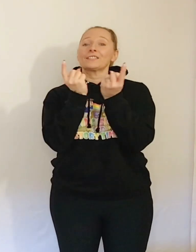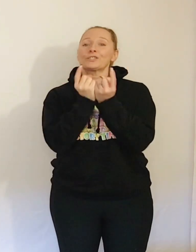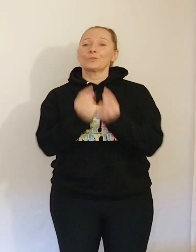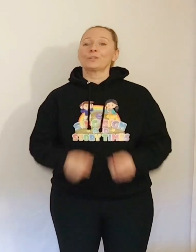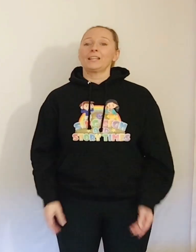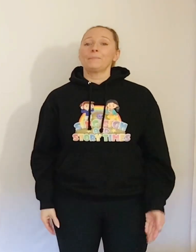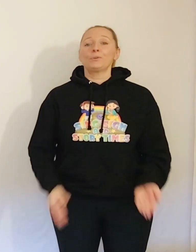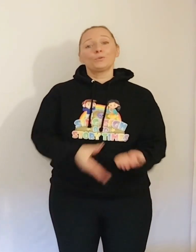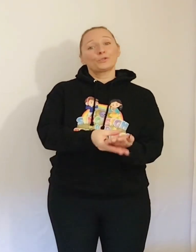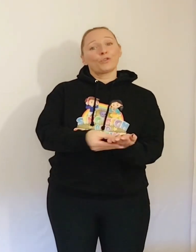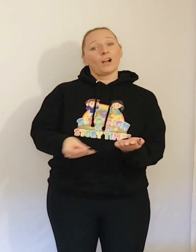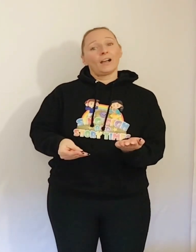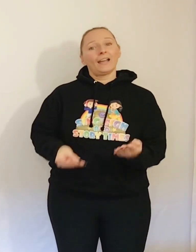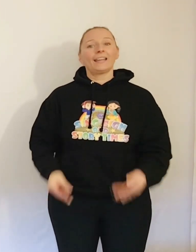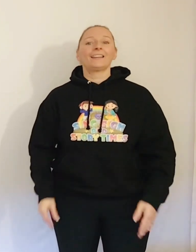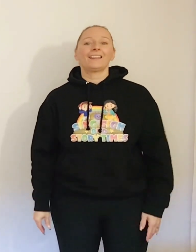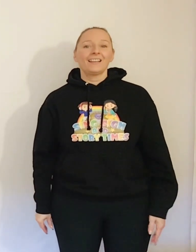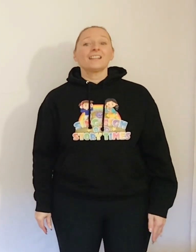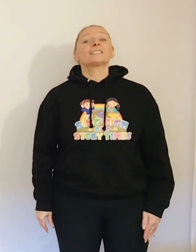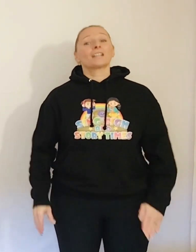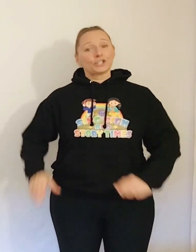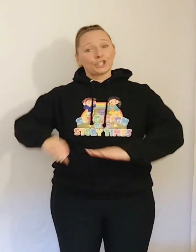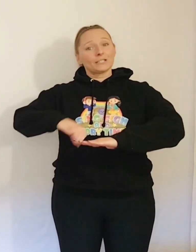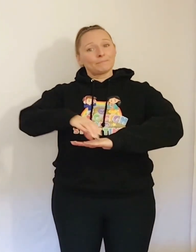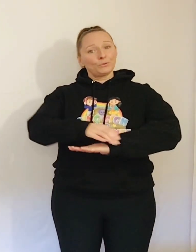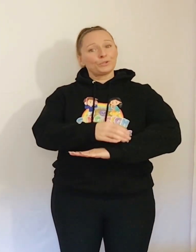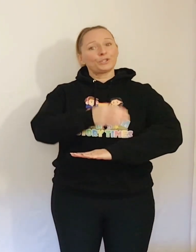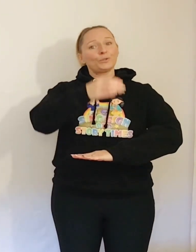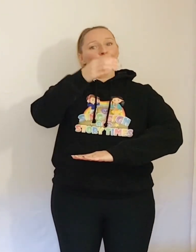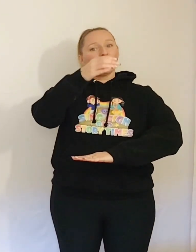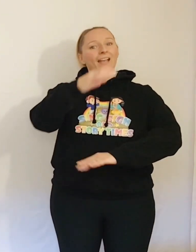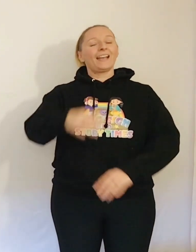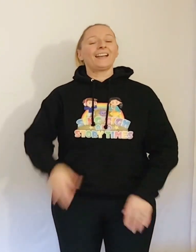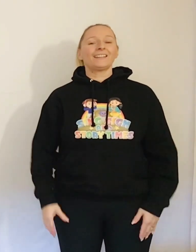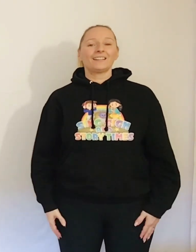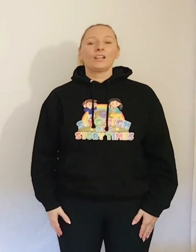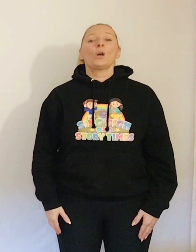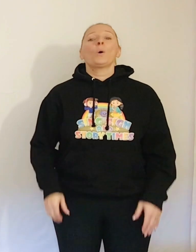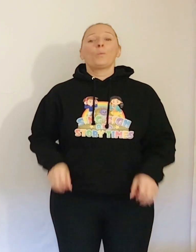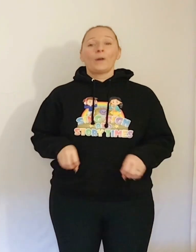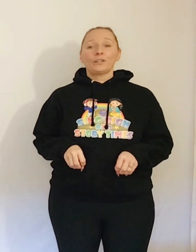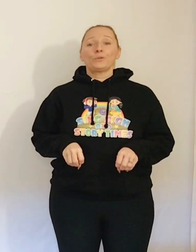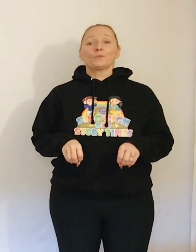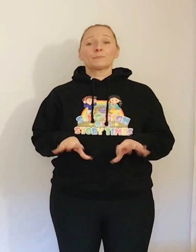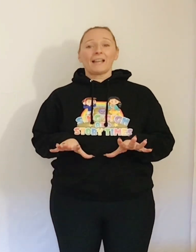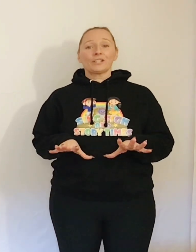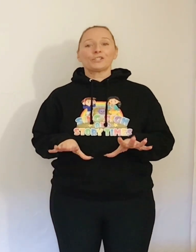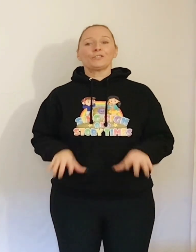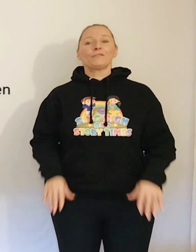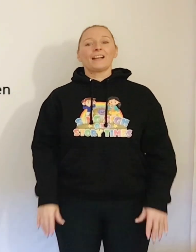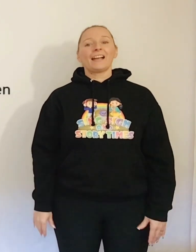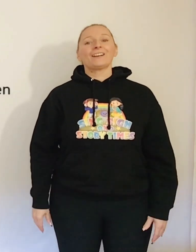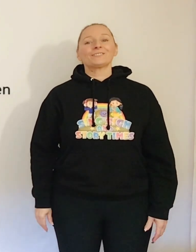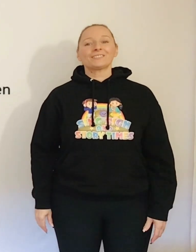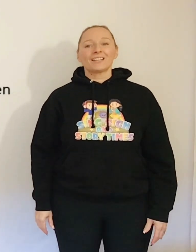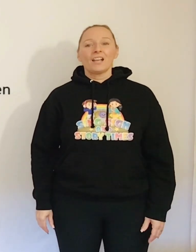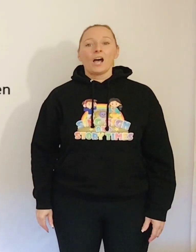things to keep you dry, such as boots to wear when you splash around,